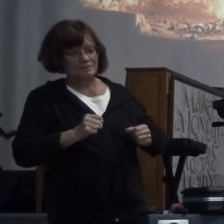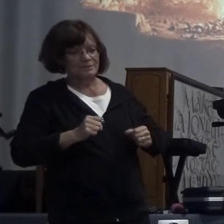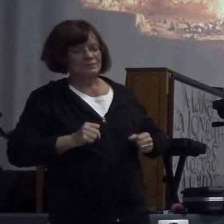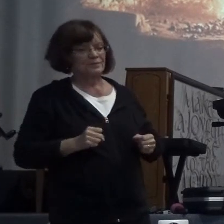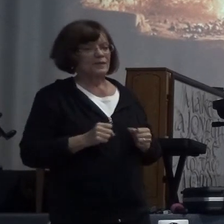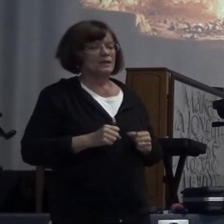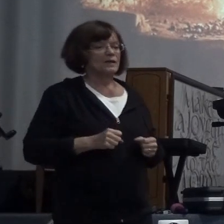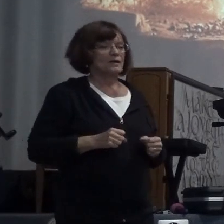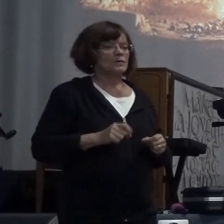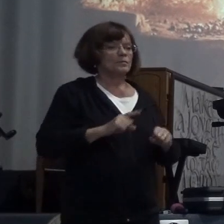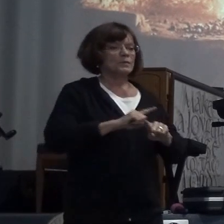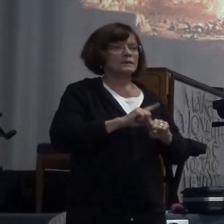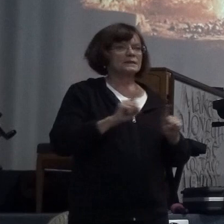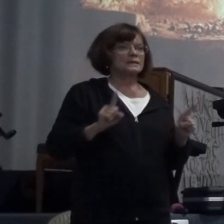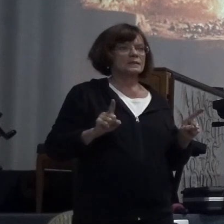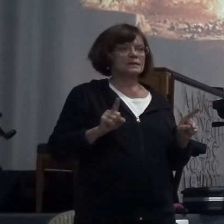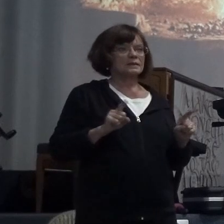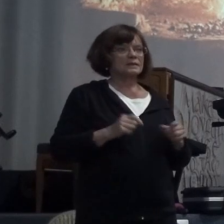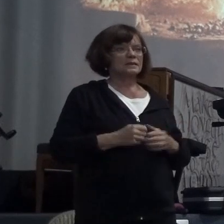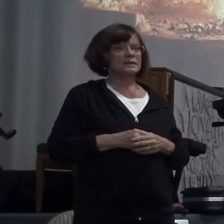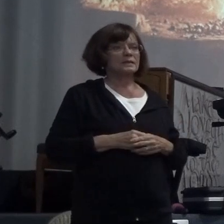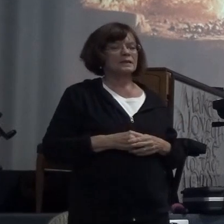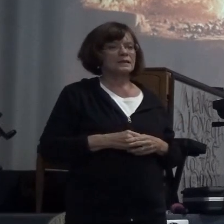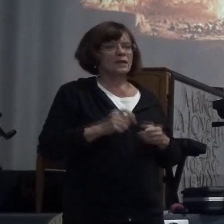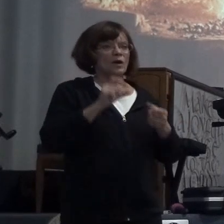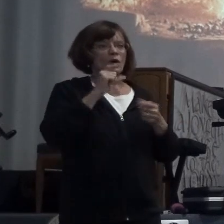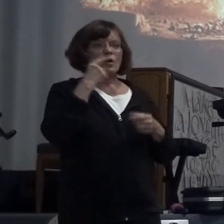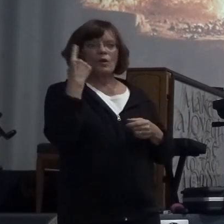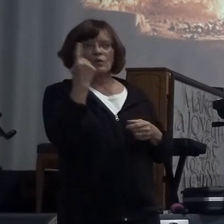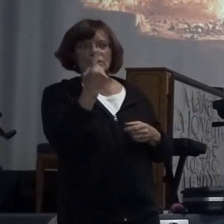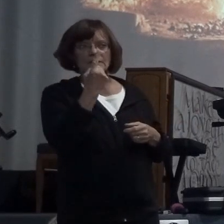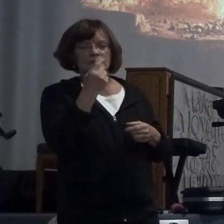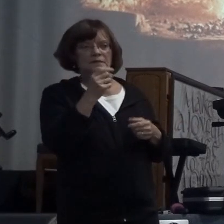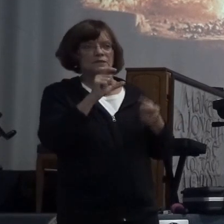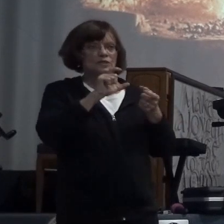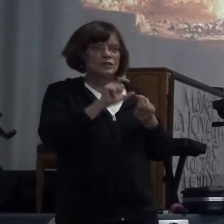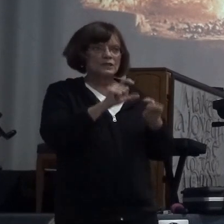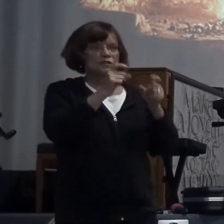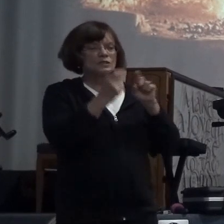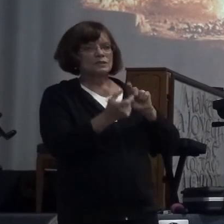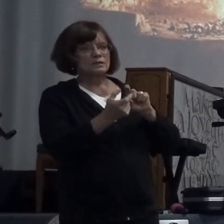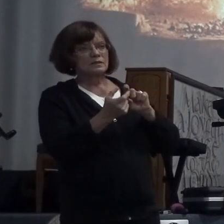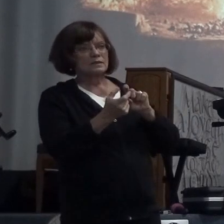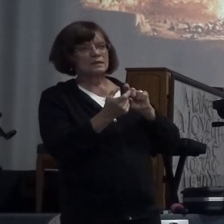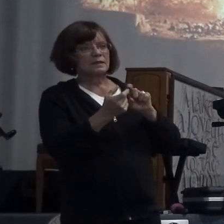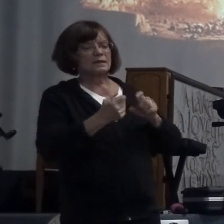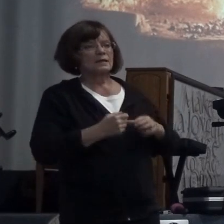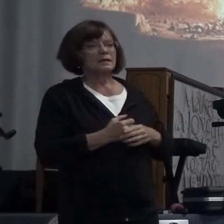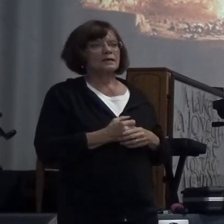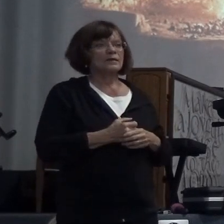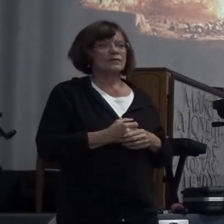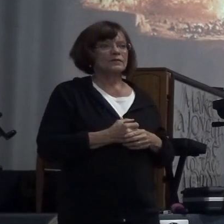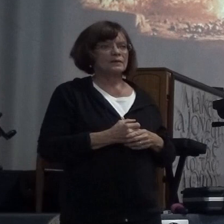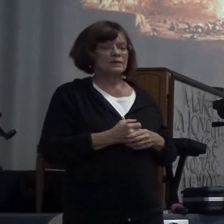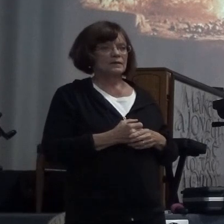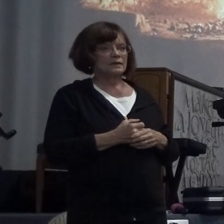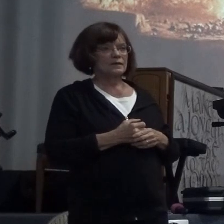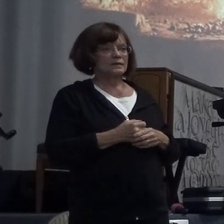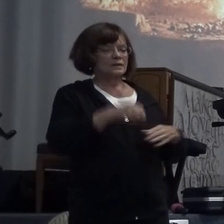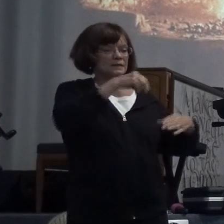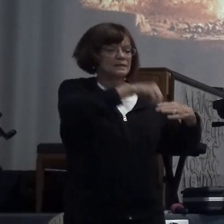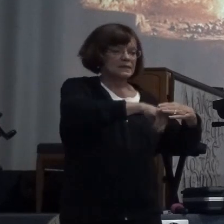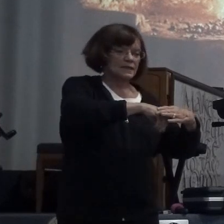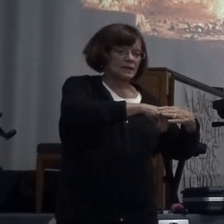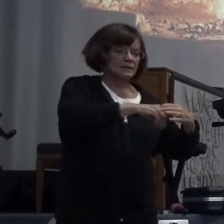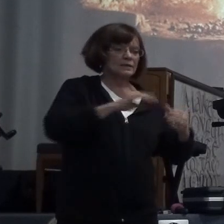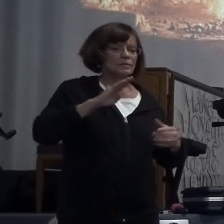that. But typically, it only changes the structure, the molecular crystalline structure inside the